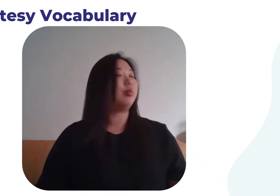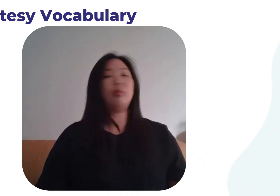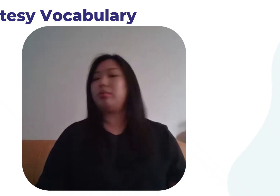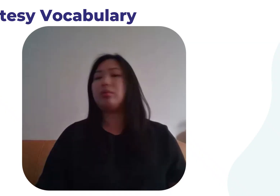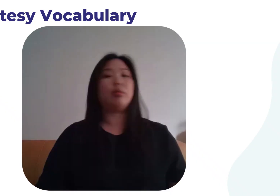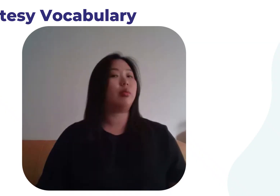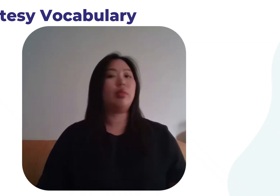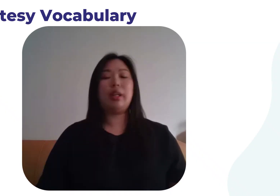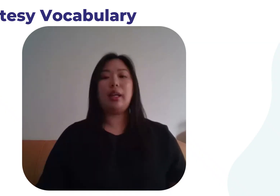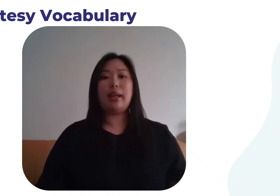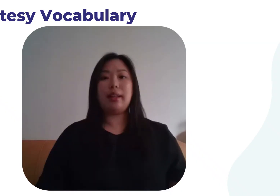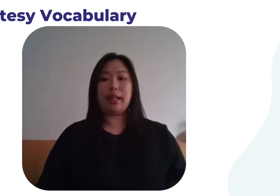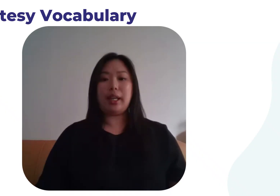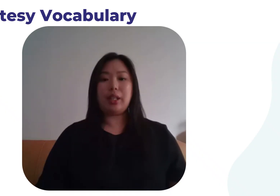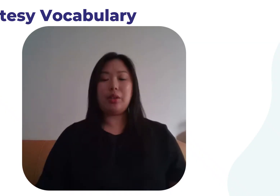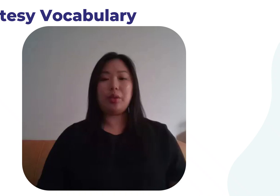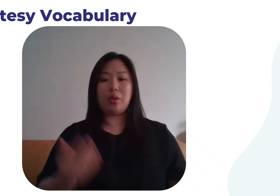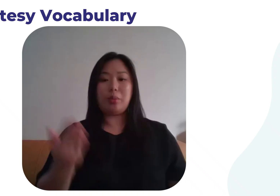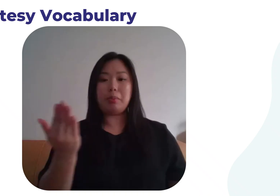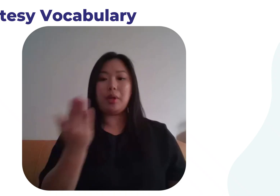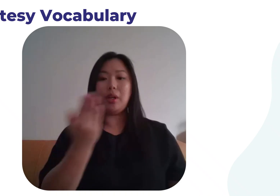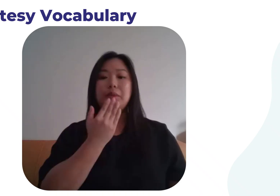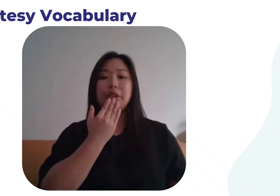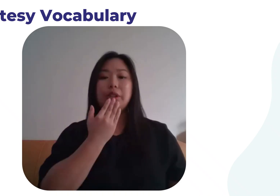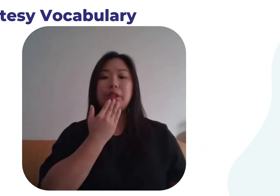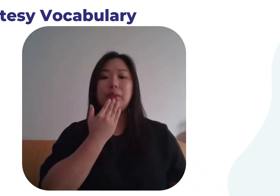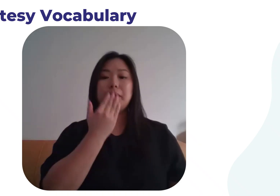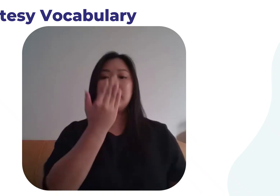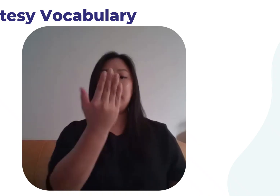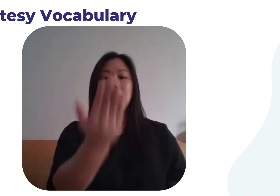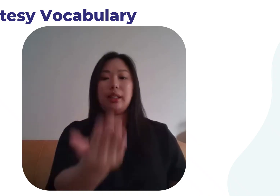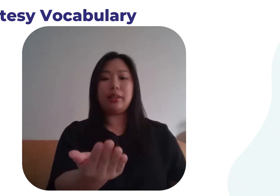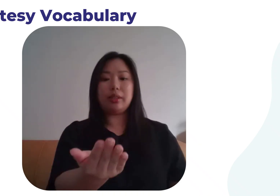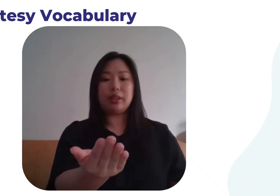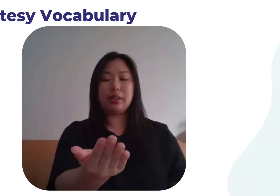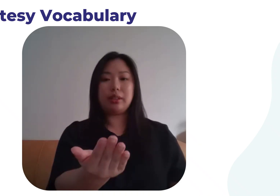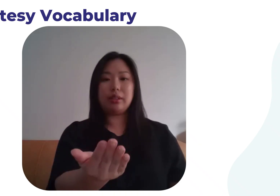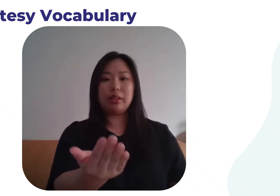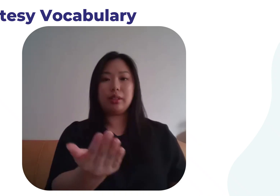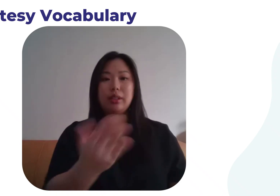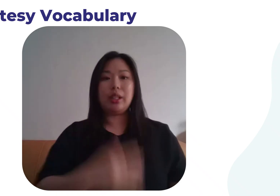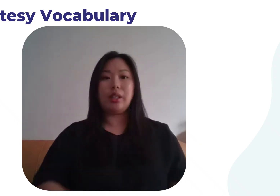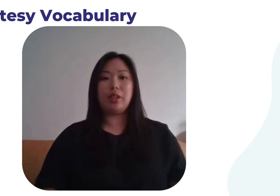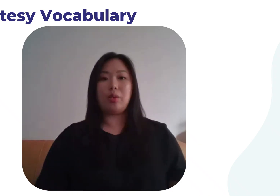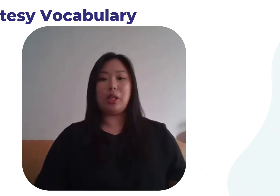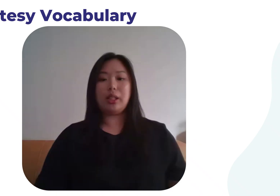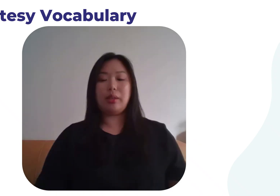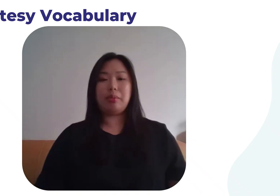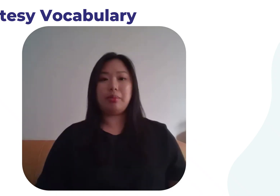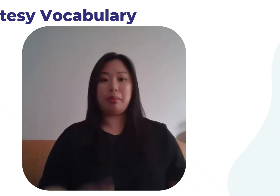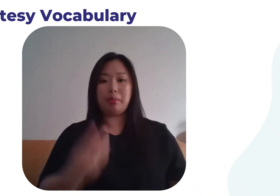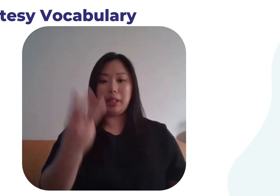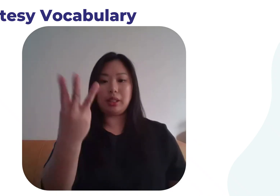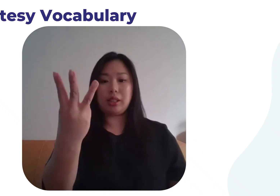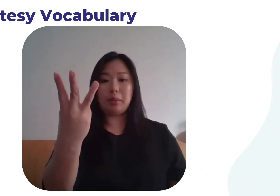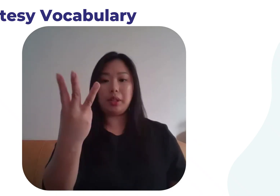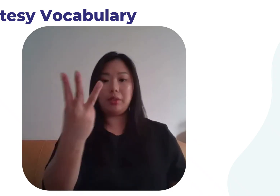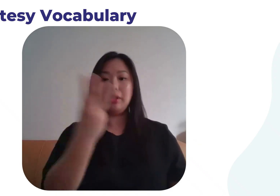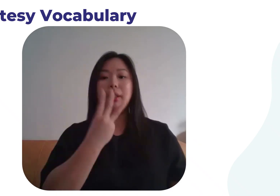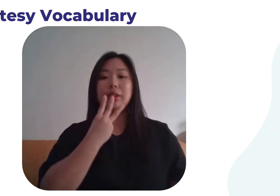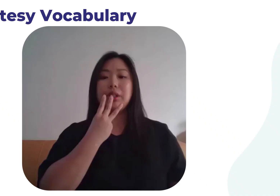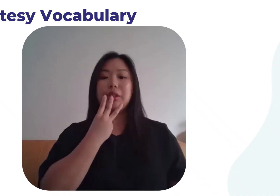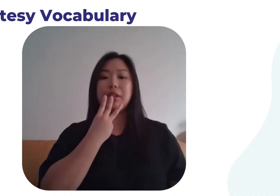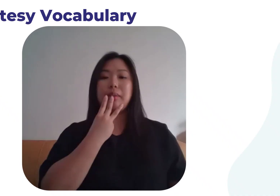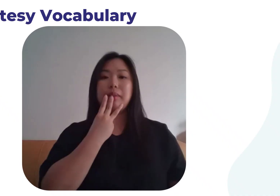no. Thank you, open palm to your lips and out. You're welcome, make a